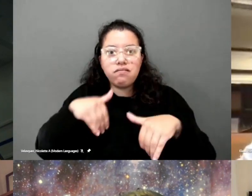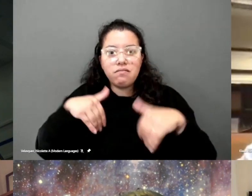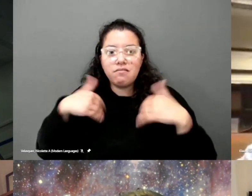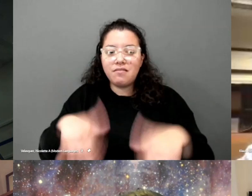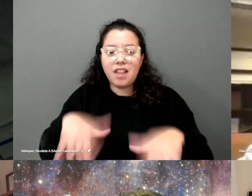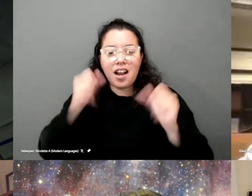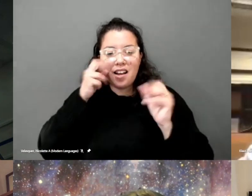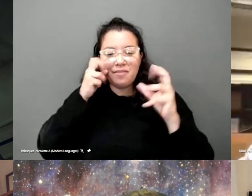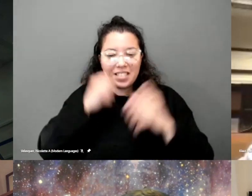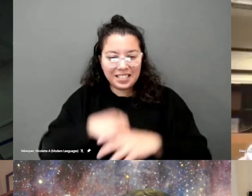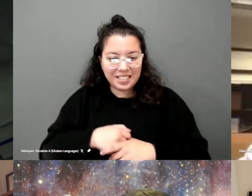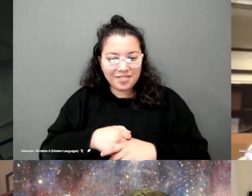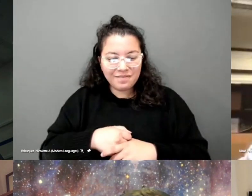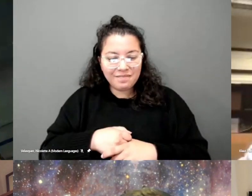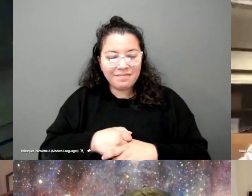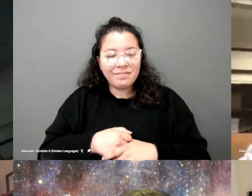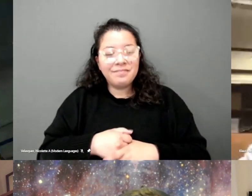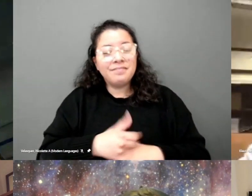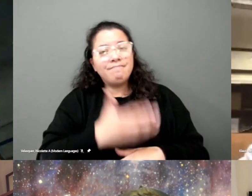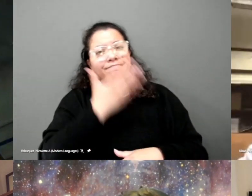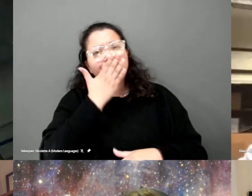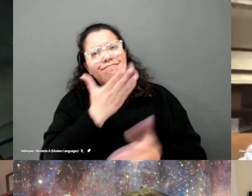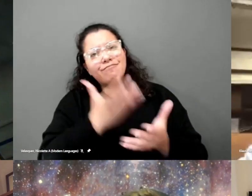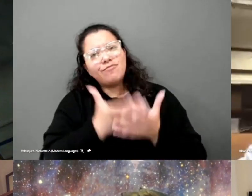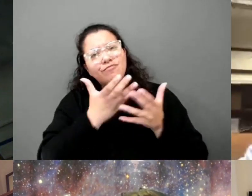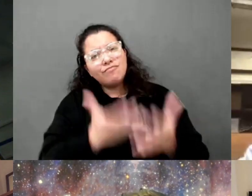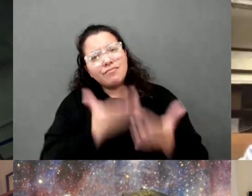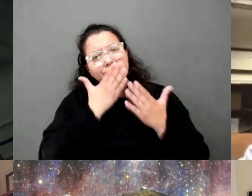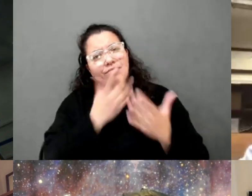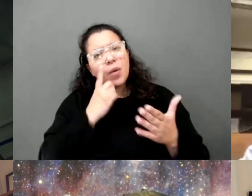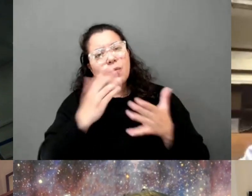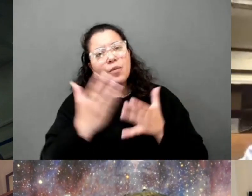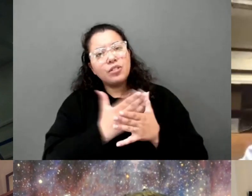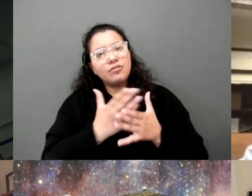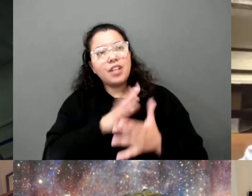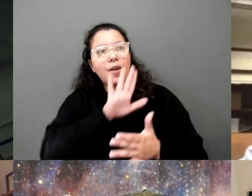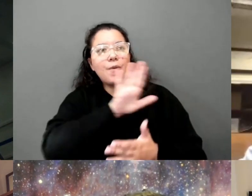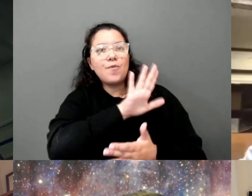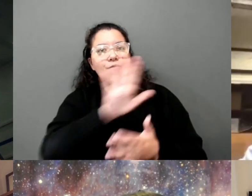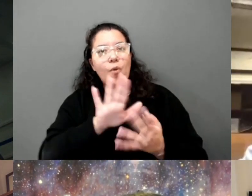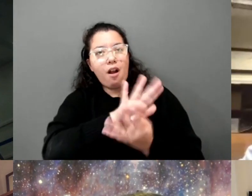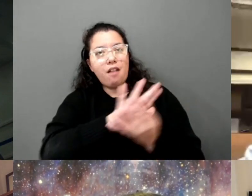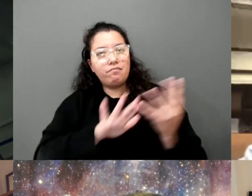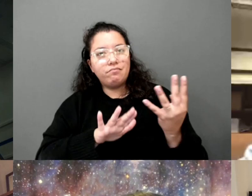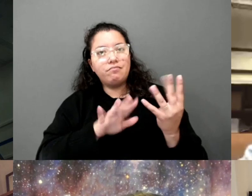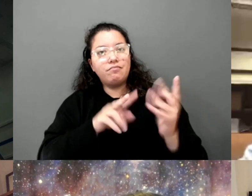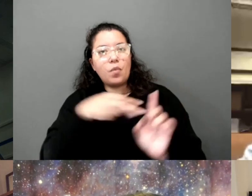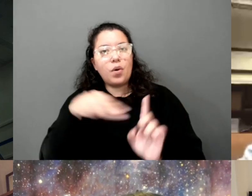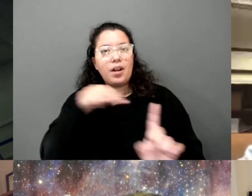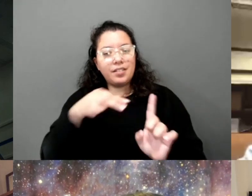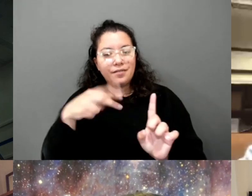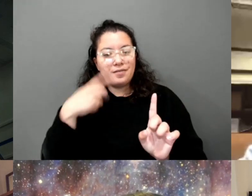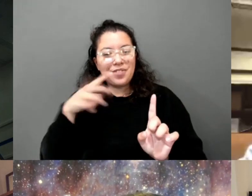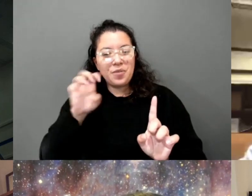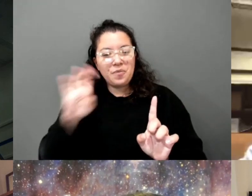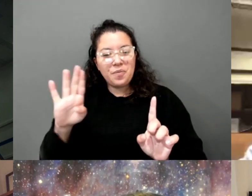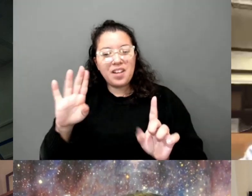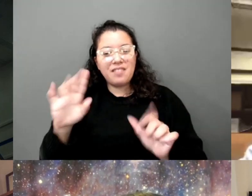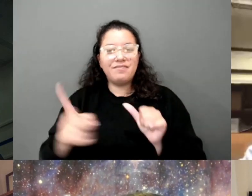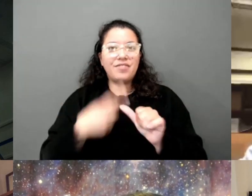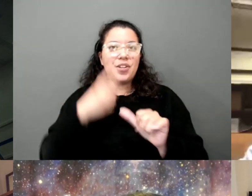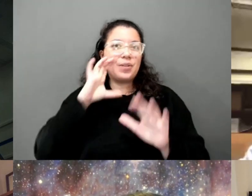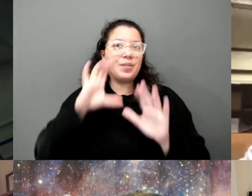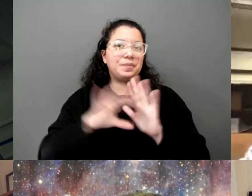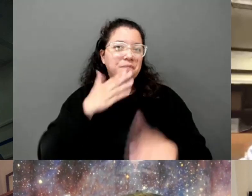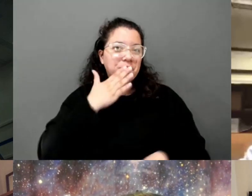Well, thank you so much for sharing all of your perspectives on Webb's first images today. I'm sure the audience